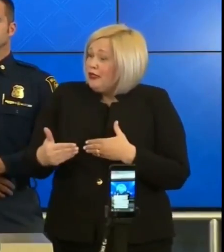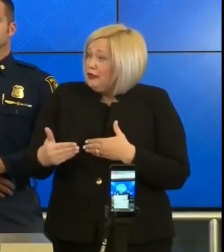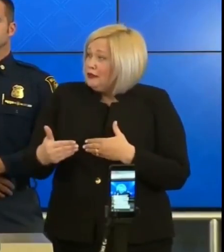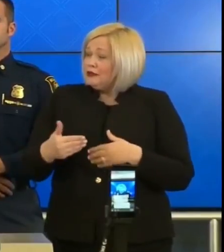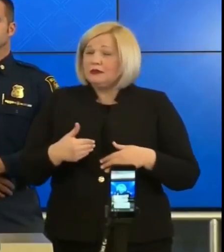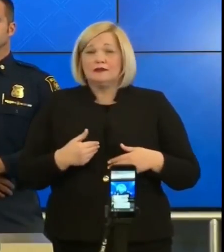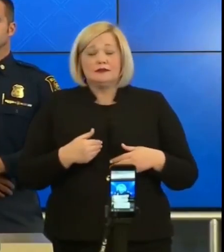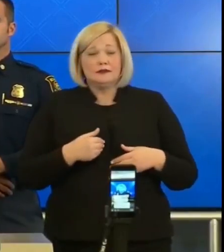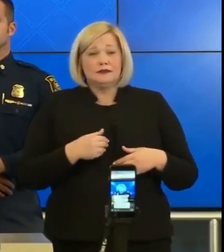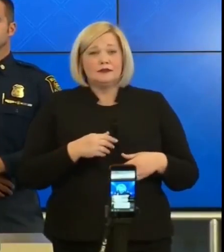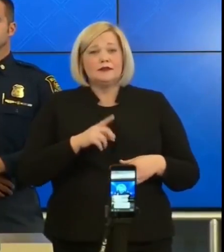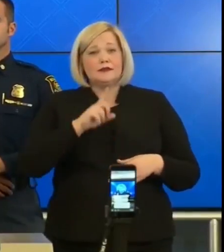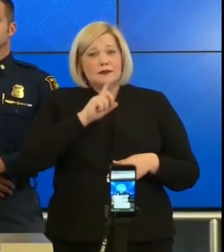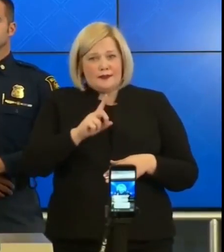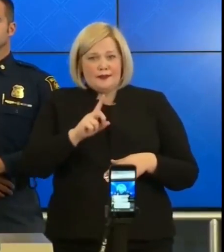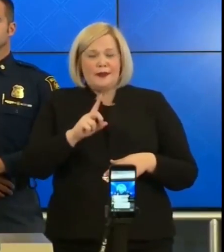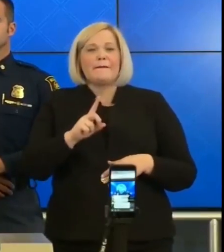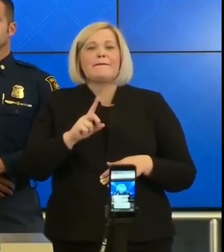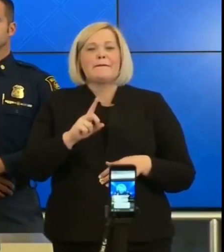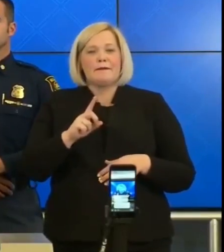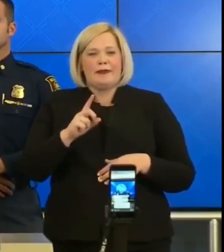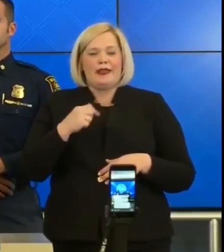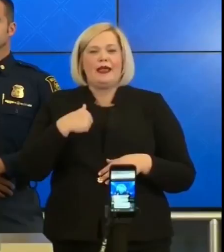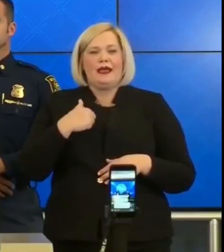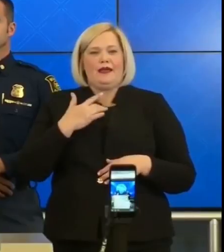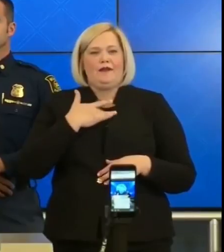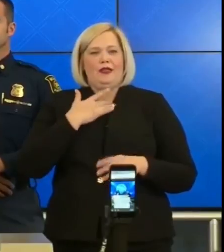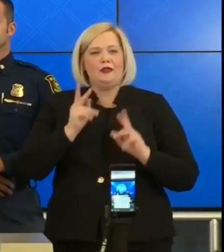are listening to, I think, our